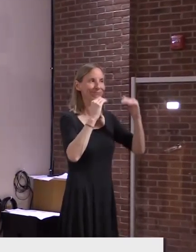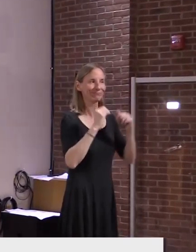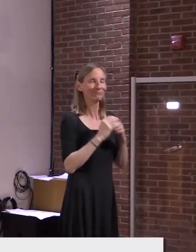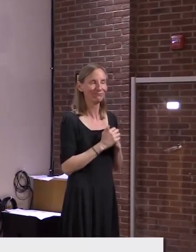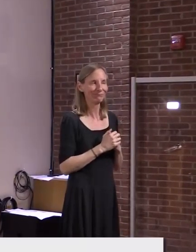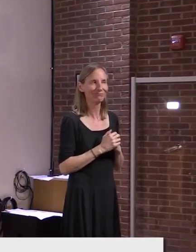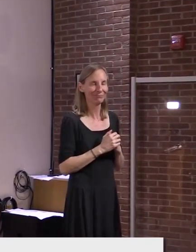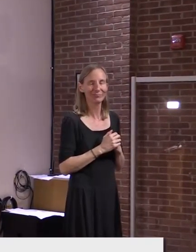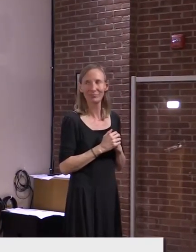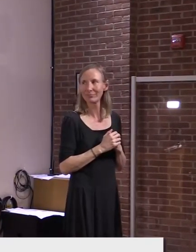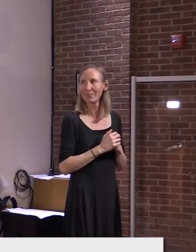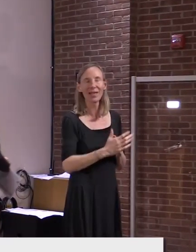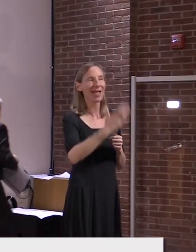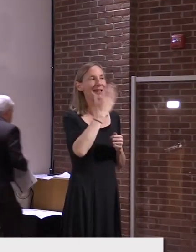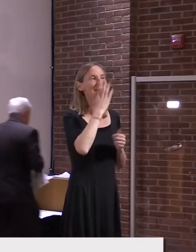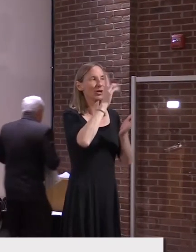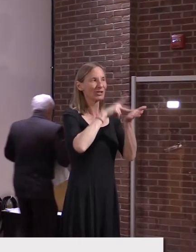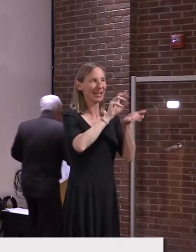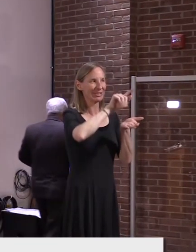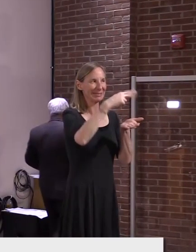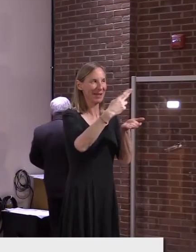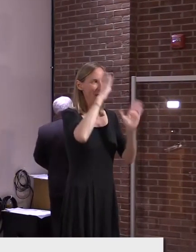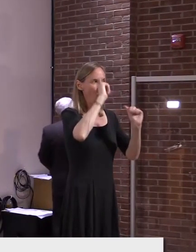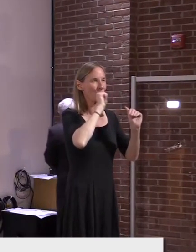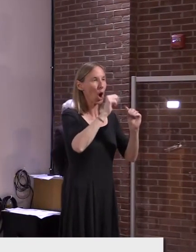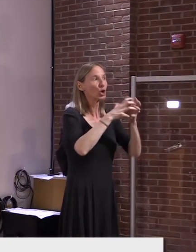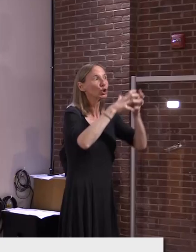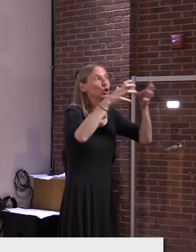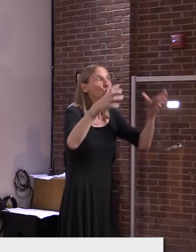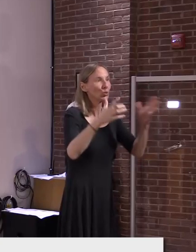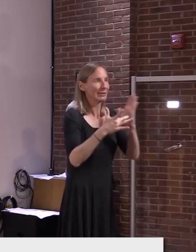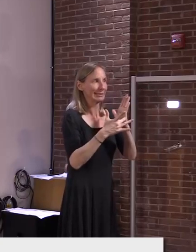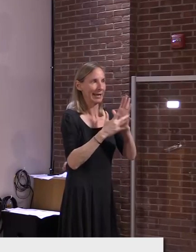Thank you, Secretary Smith, and I hope this doesn't get too technical for anyone.